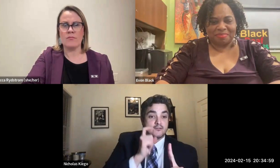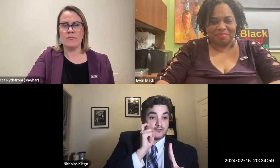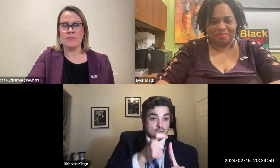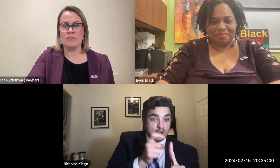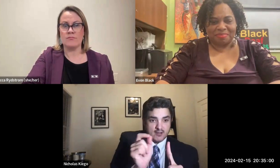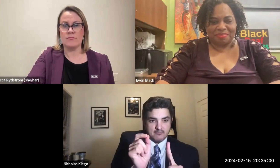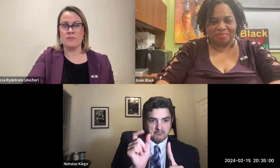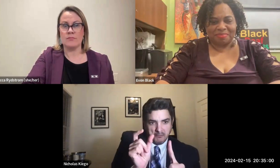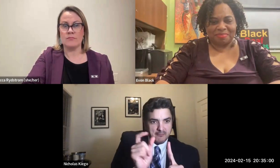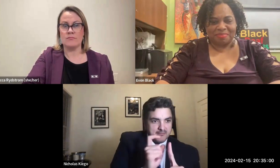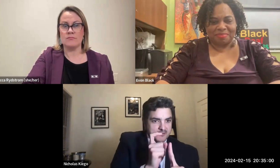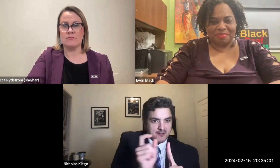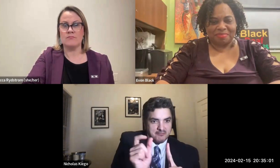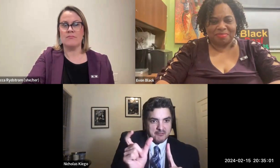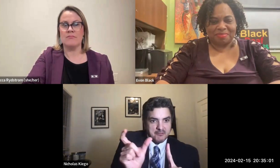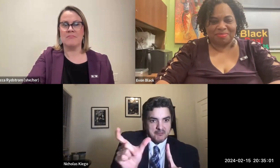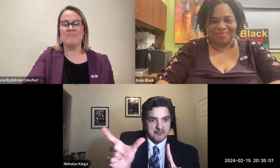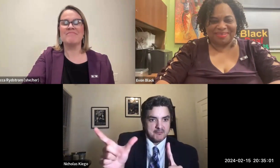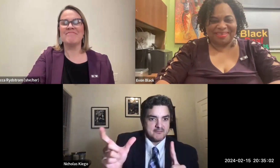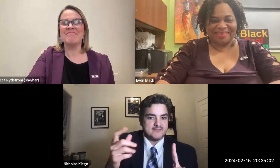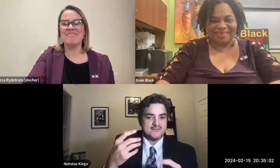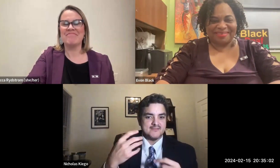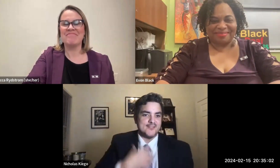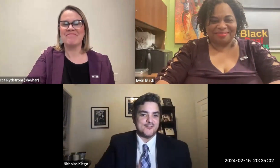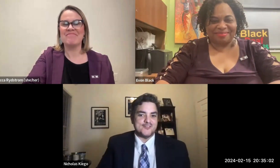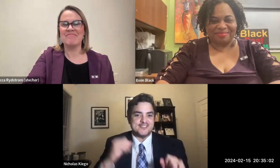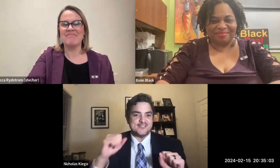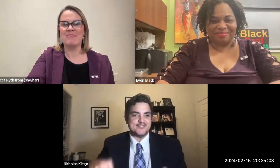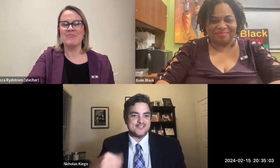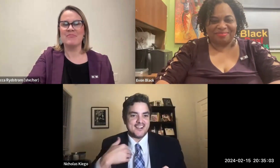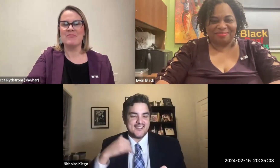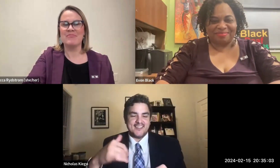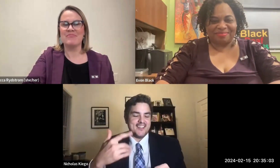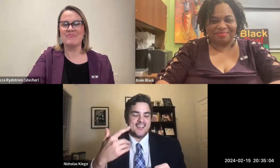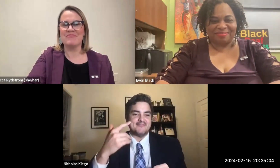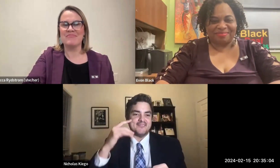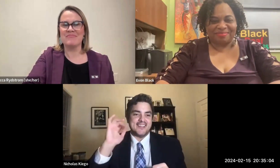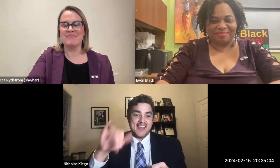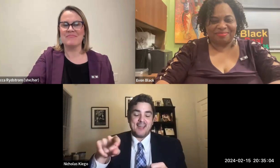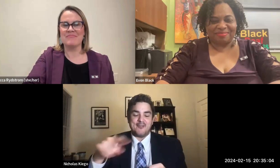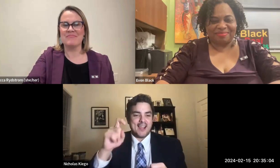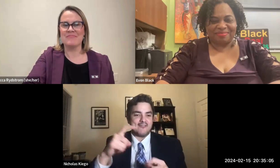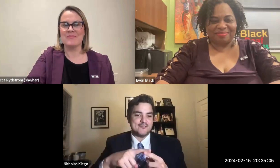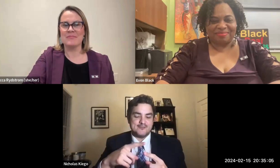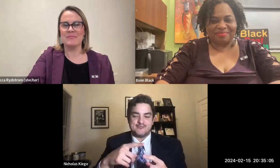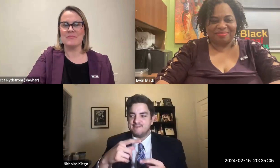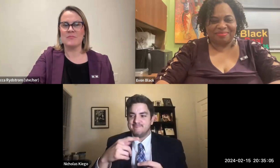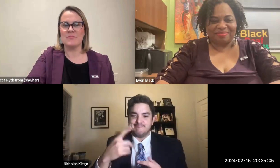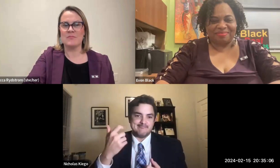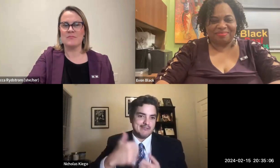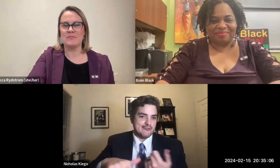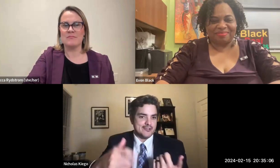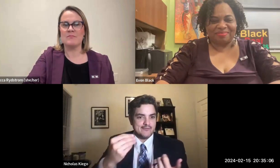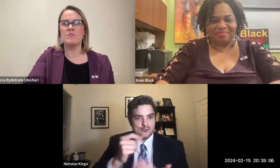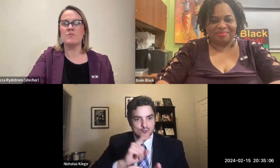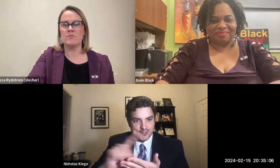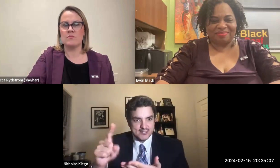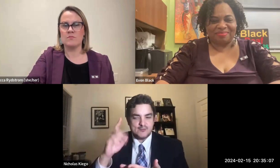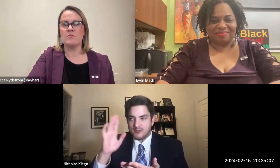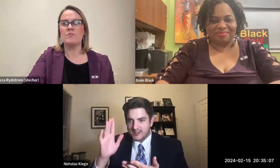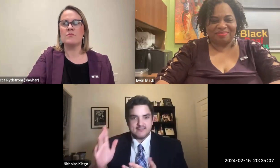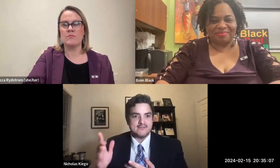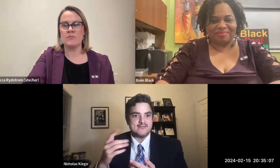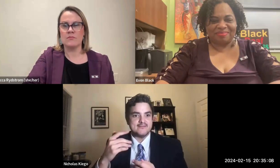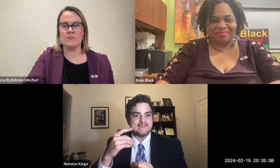Right, it's updated. And if it's a small donation, it might not show up on that thermostat.